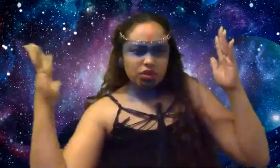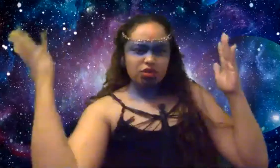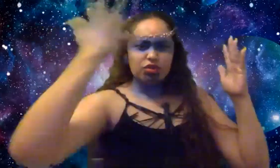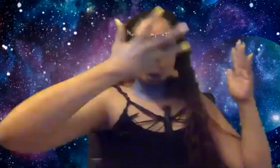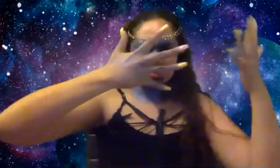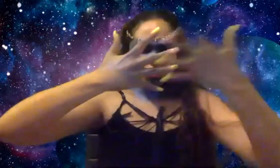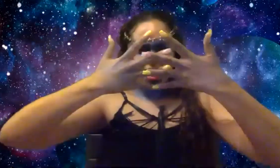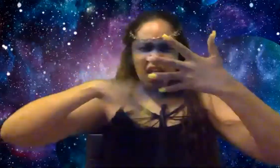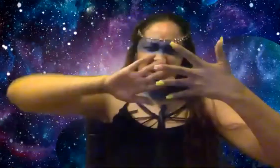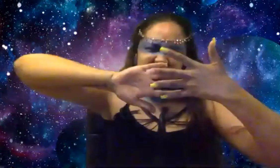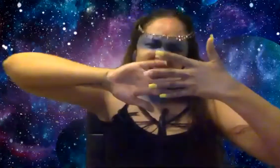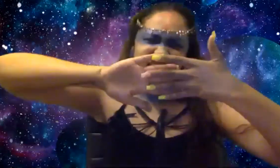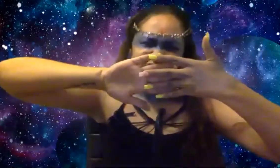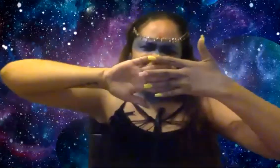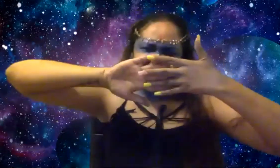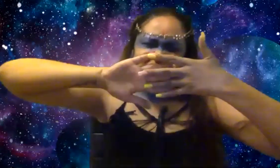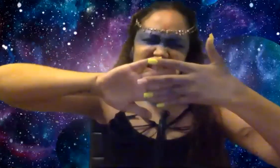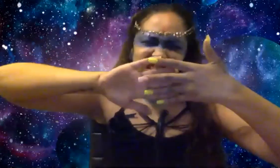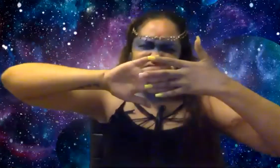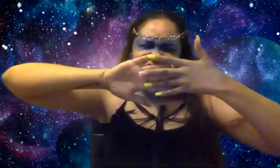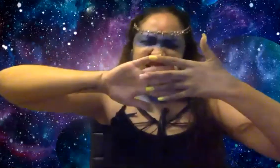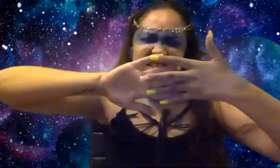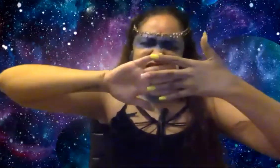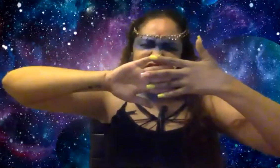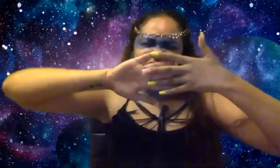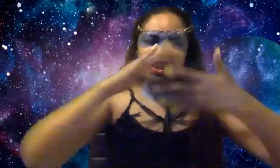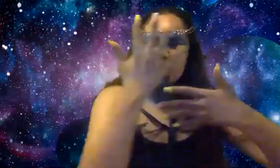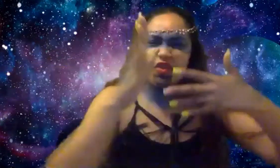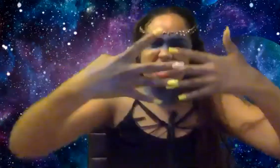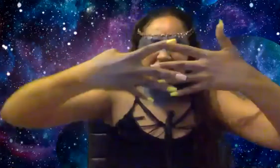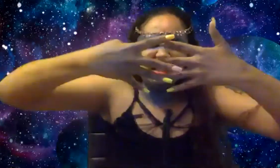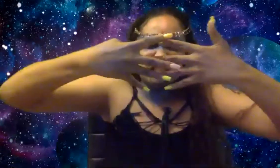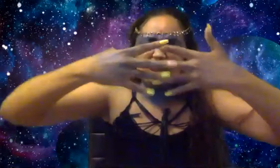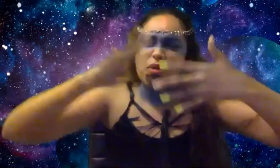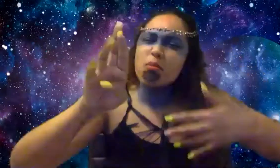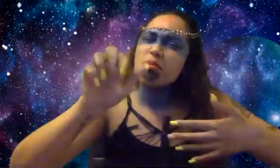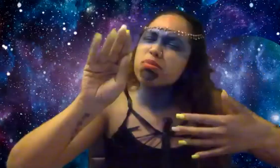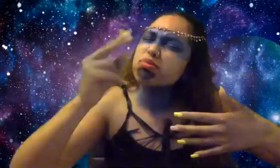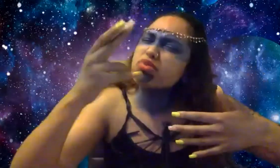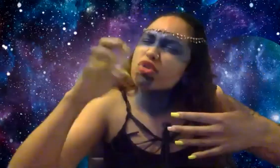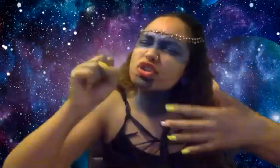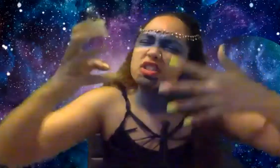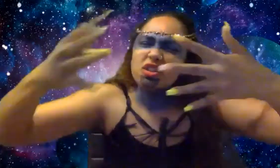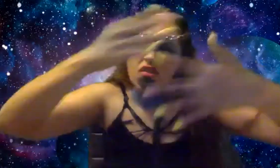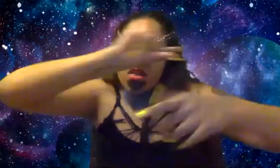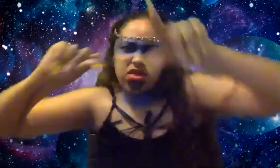And I was in this amazing forest. I had to push my way through branches, thick, thick branches and